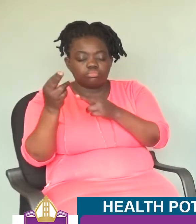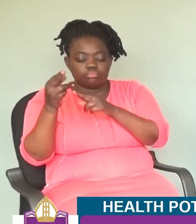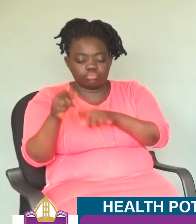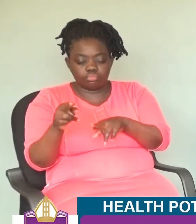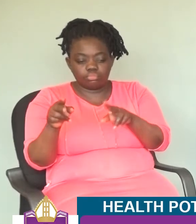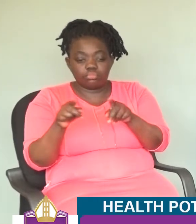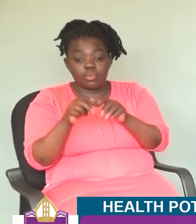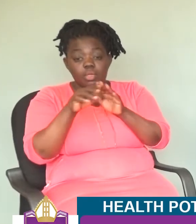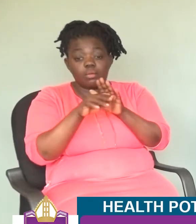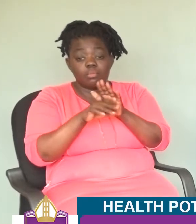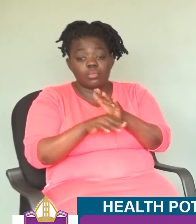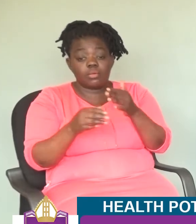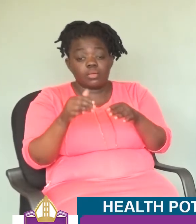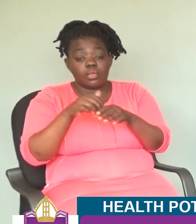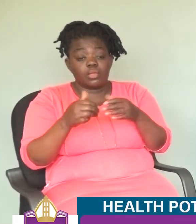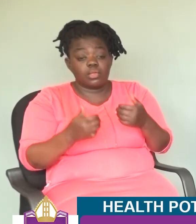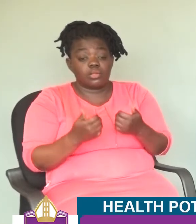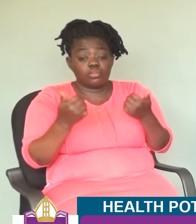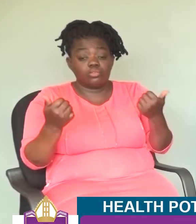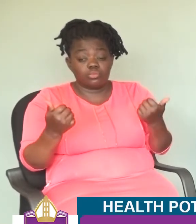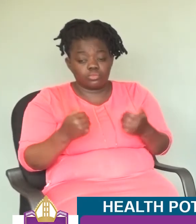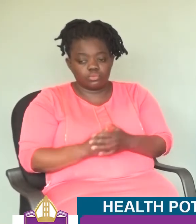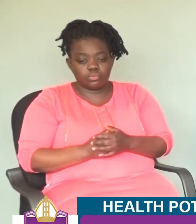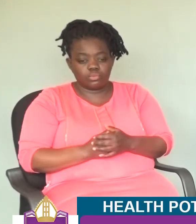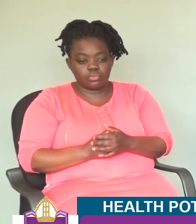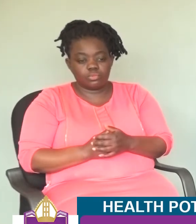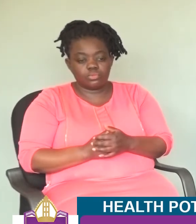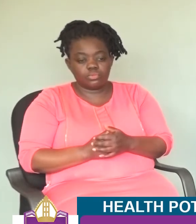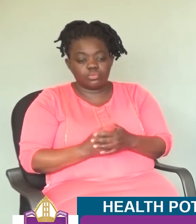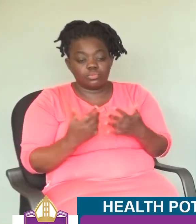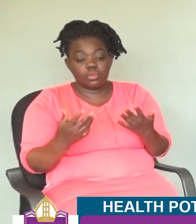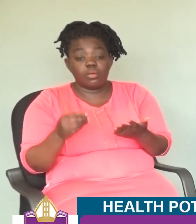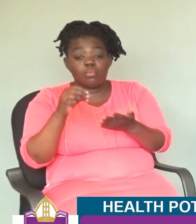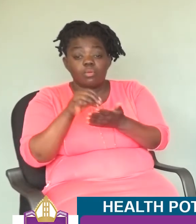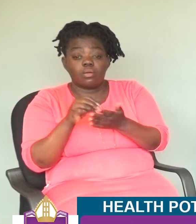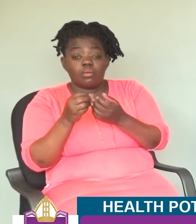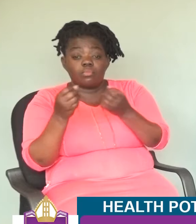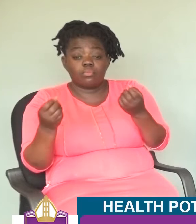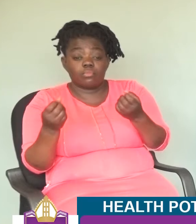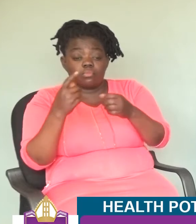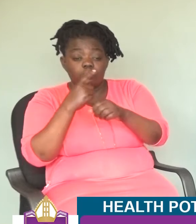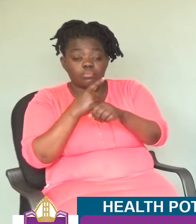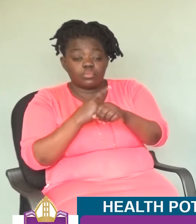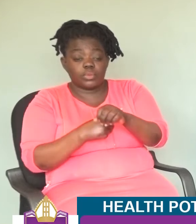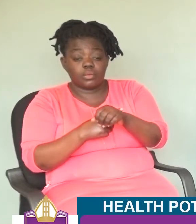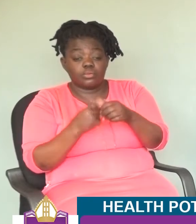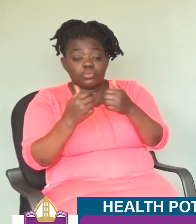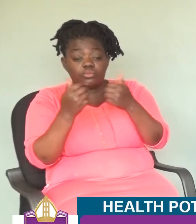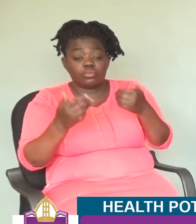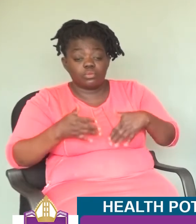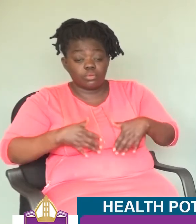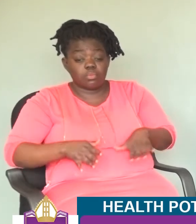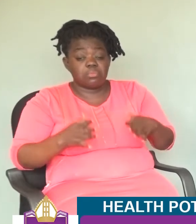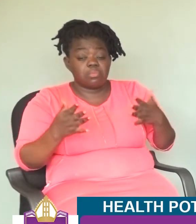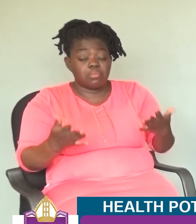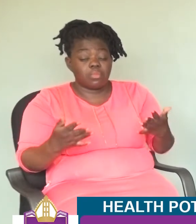the problems in the younger children. Yes. So those are very common. Sometimes children are born with abnormalities. We don't know how,